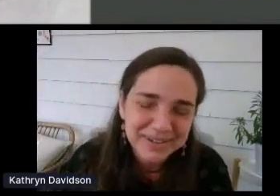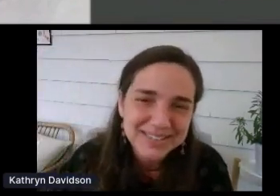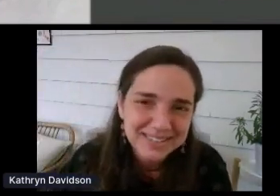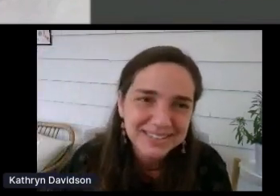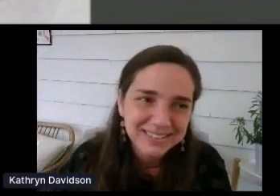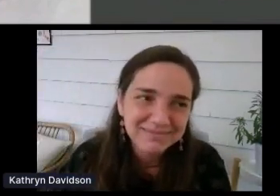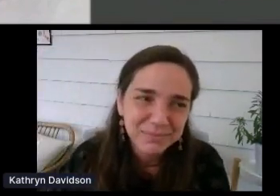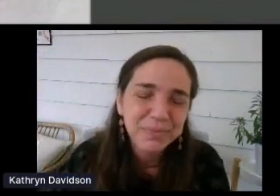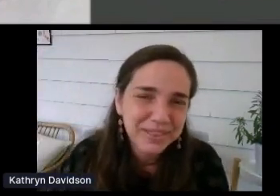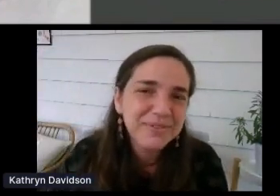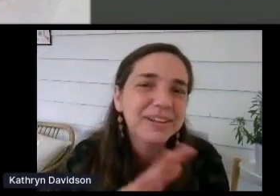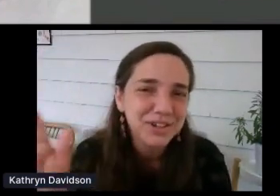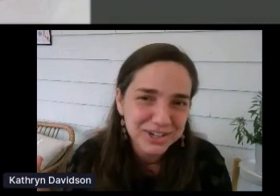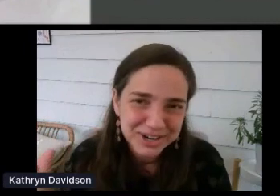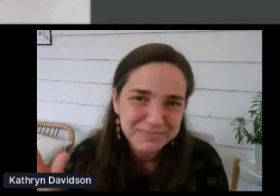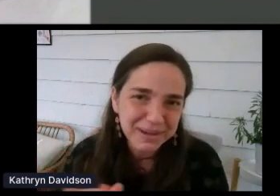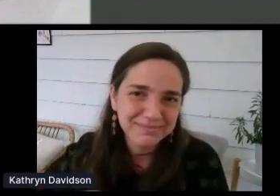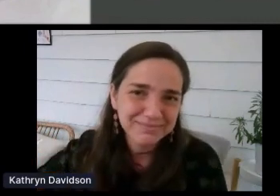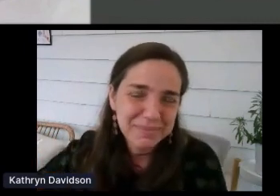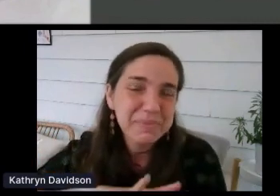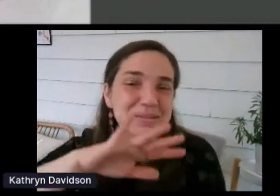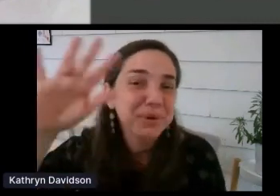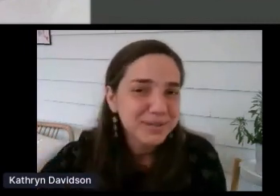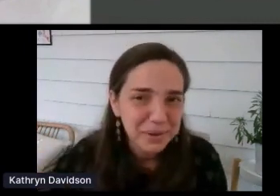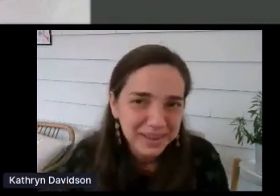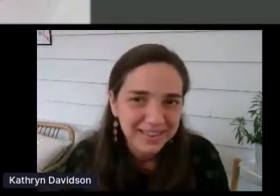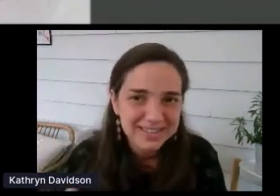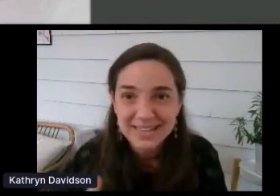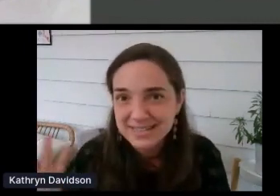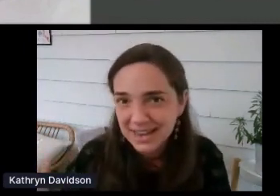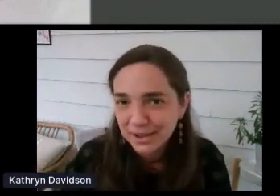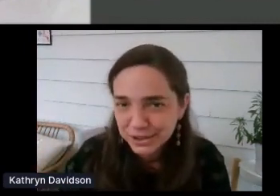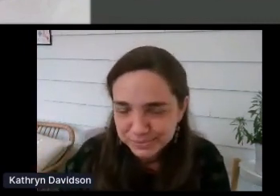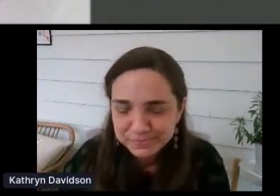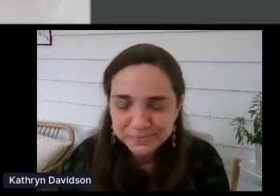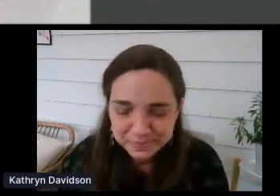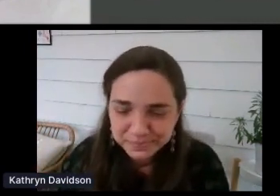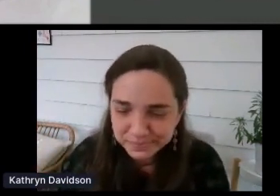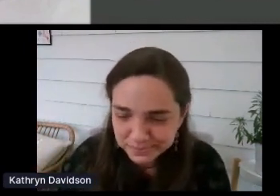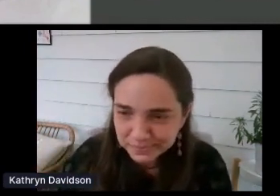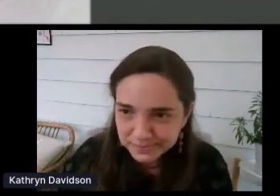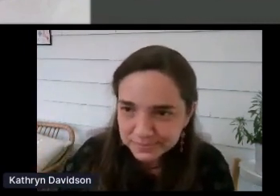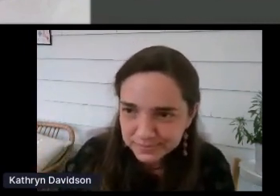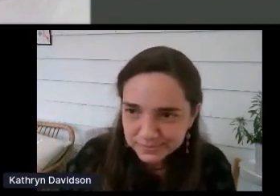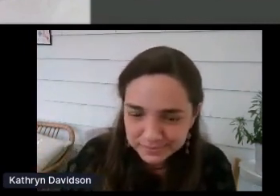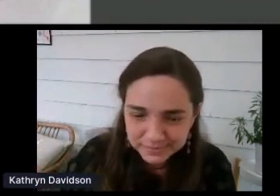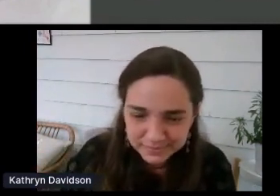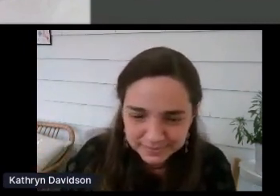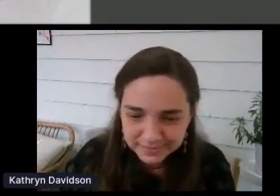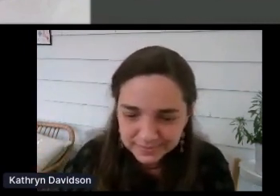And linguists, the field is changing, but maybe more slowly than in, say, psychology.